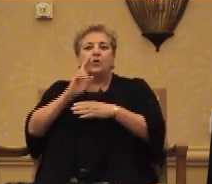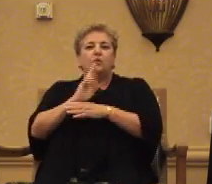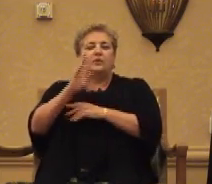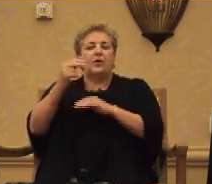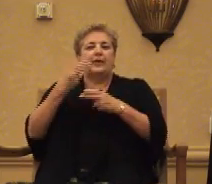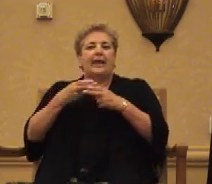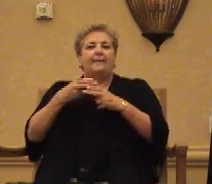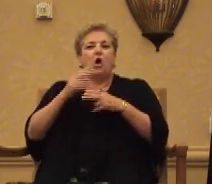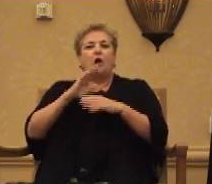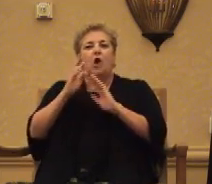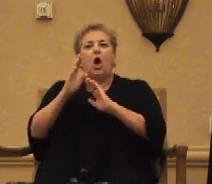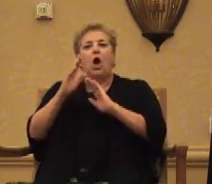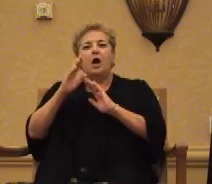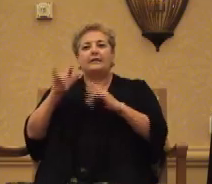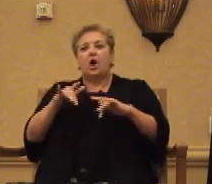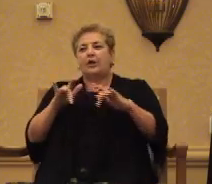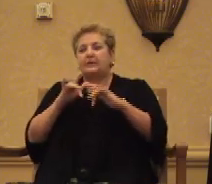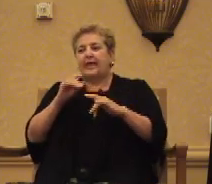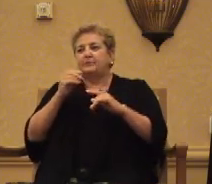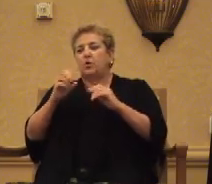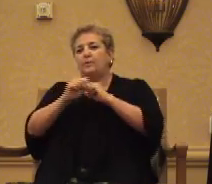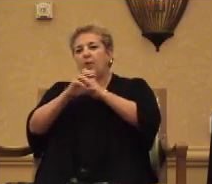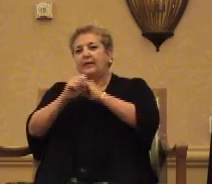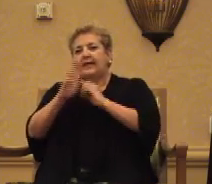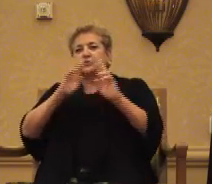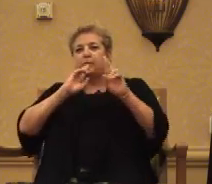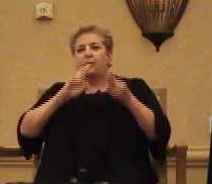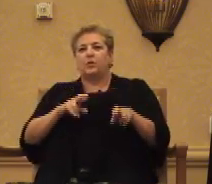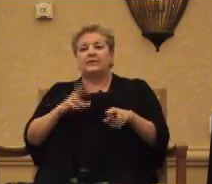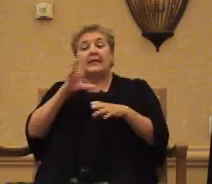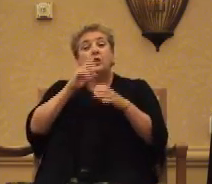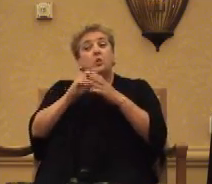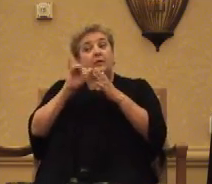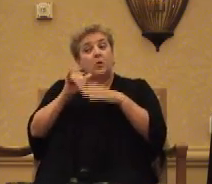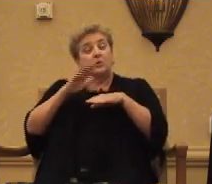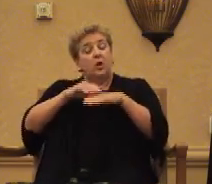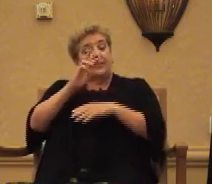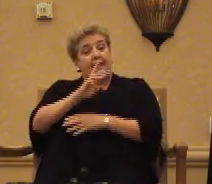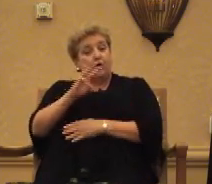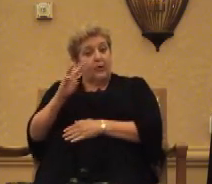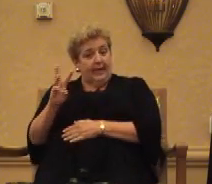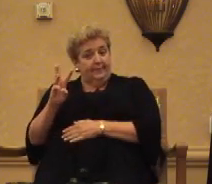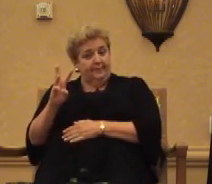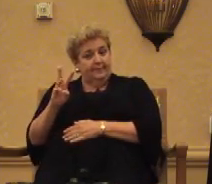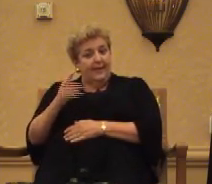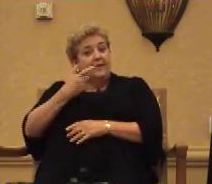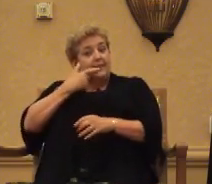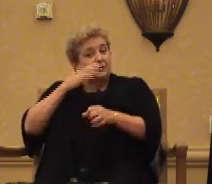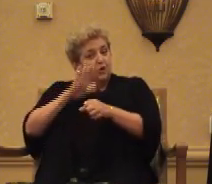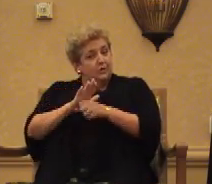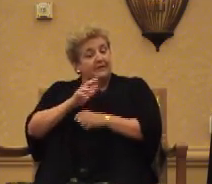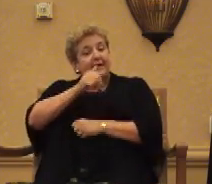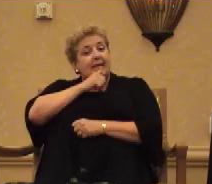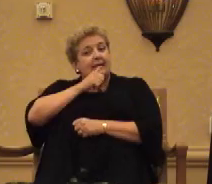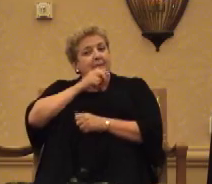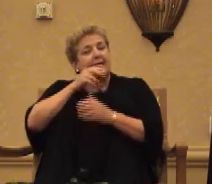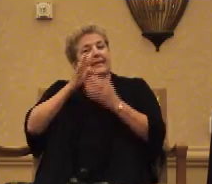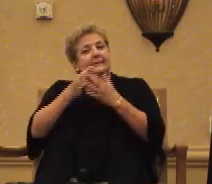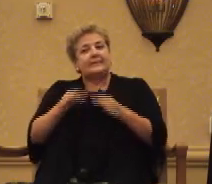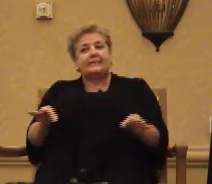or broadcast reports or meetings, including those on the internet. The assurance of anonymity is essential in our effort to help other problem